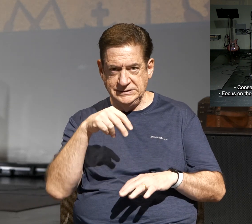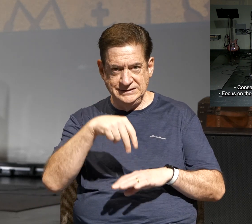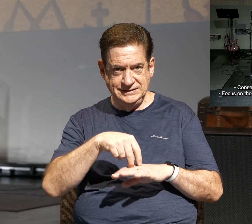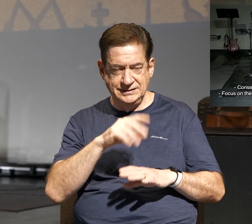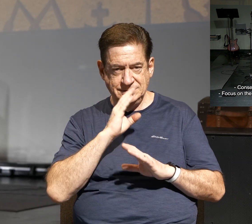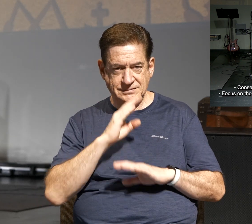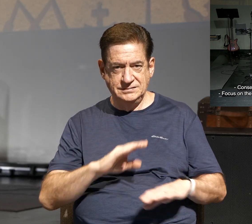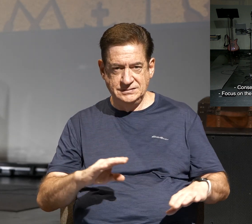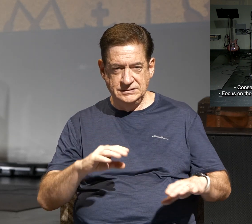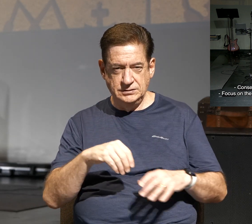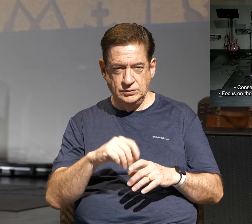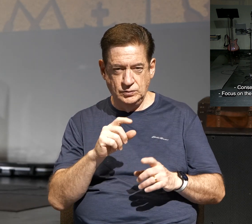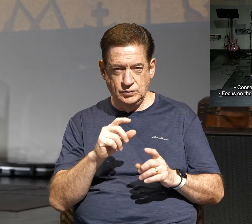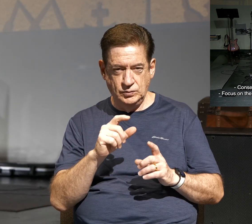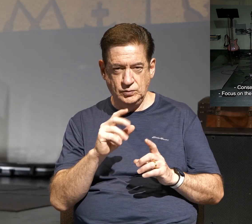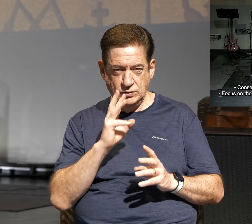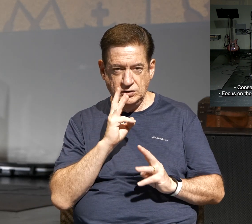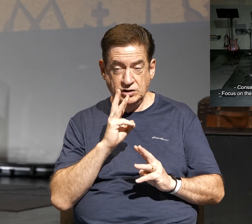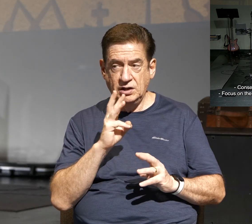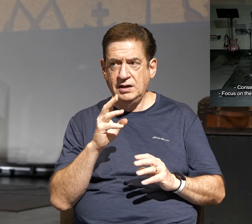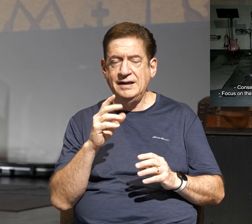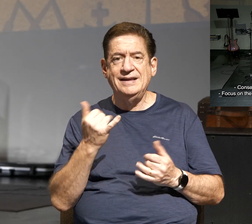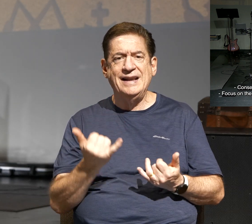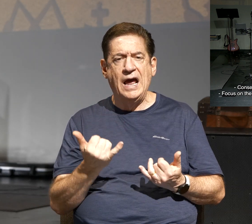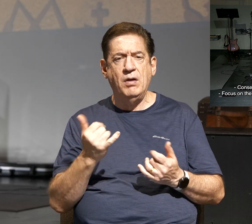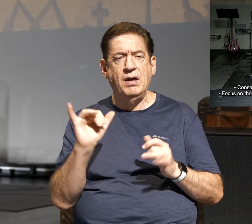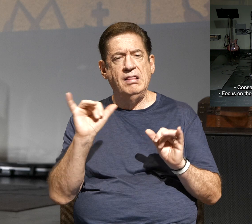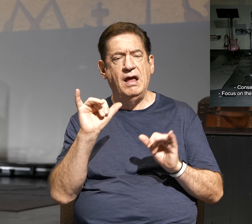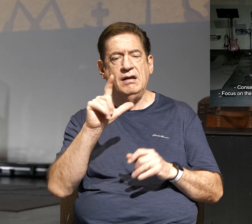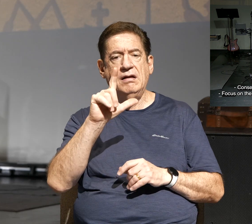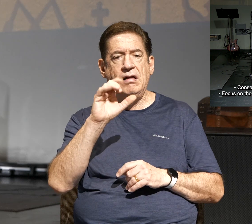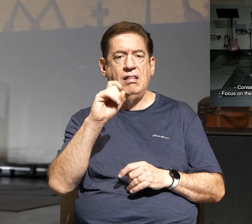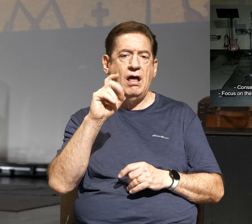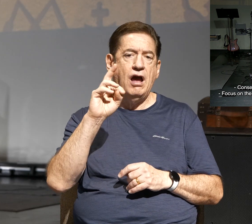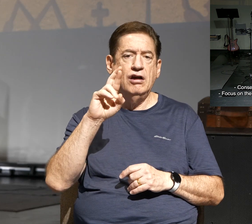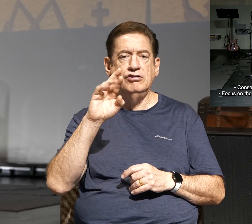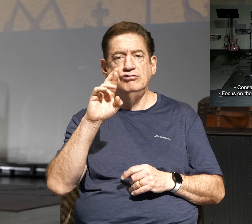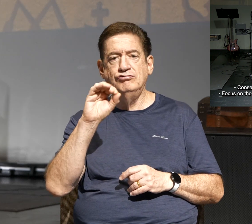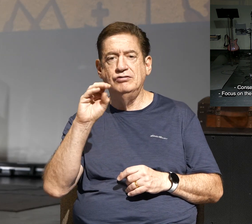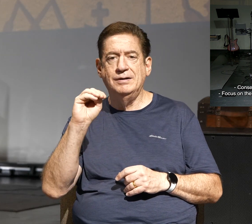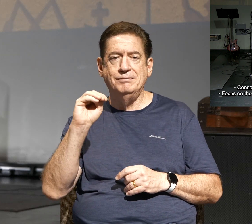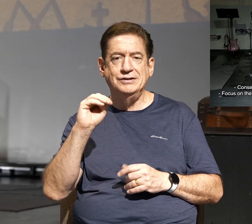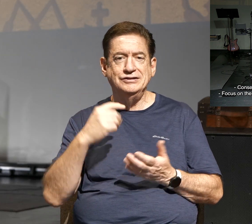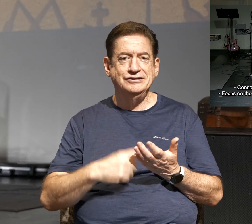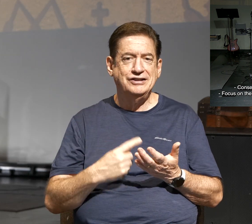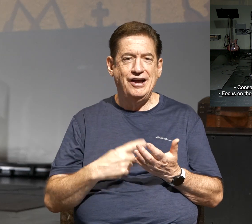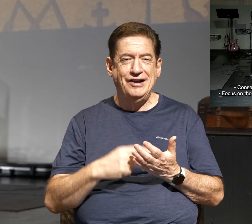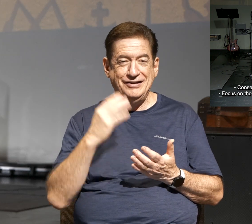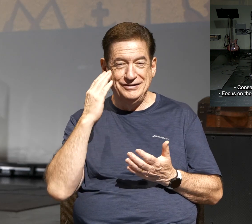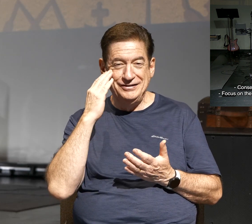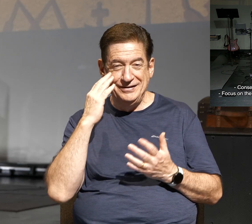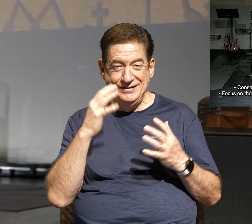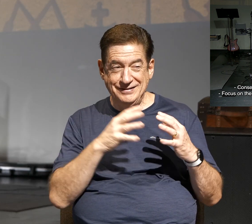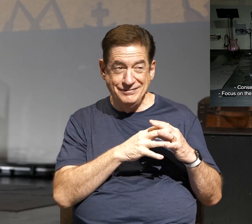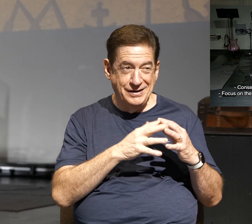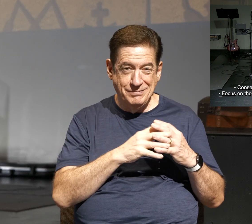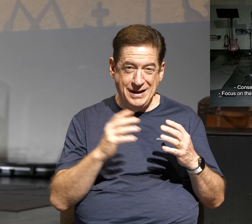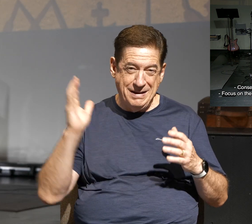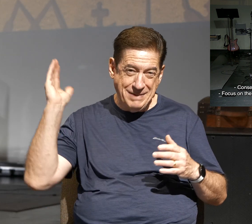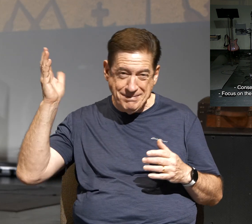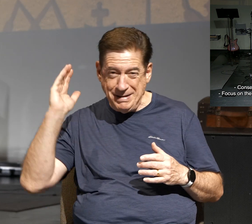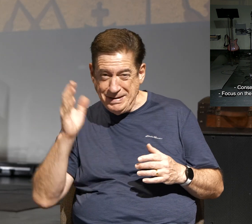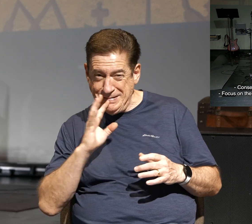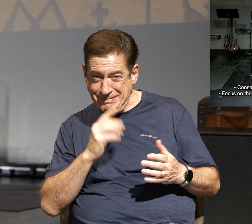verse 9, this is a bit of a locker room talk. They're getting ready to cross over the Jordan. It's going to be a